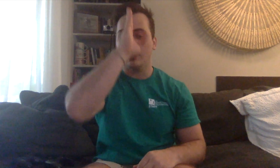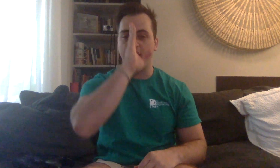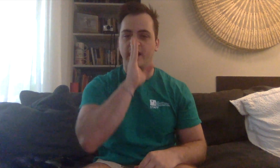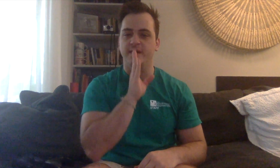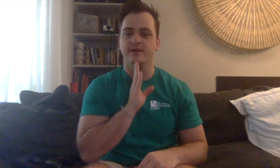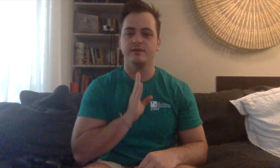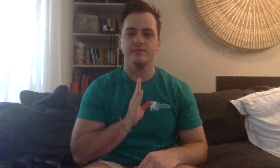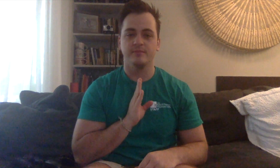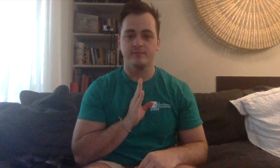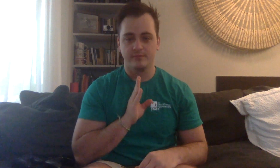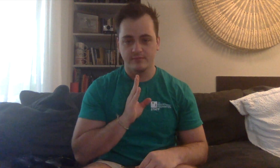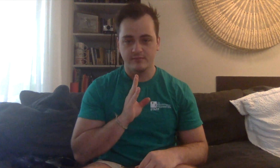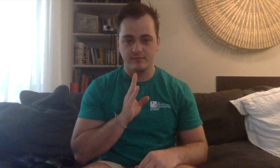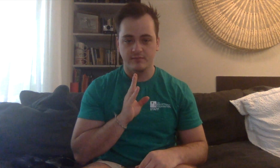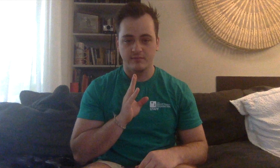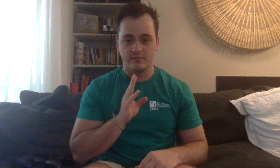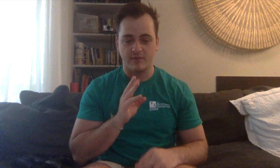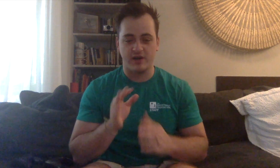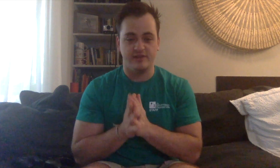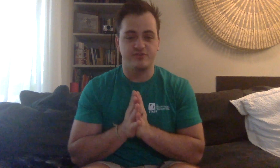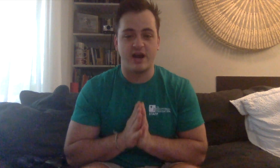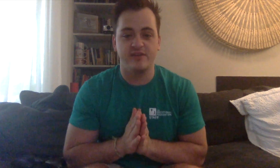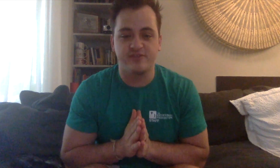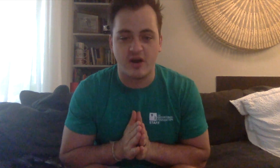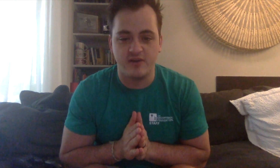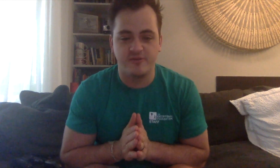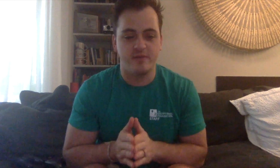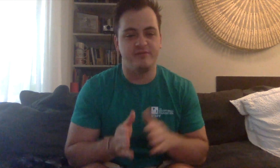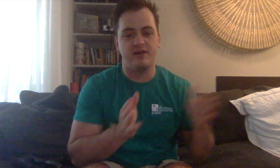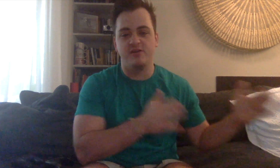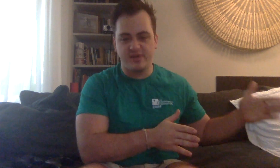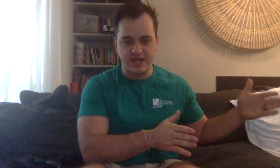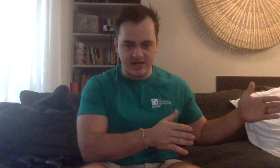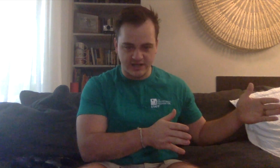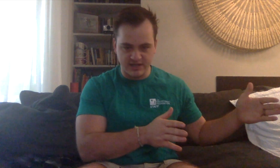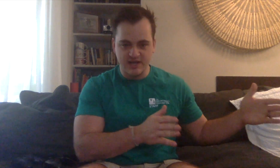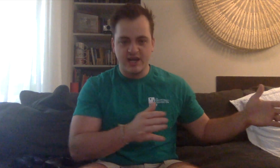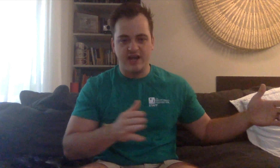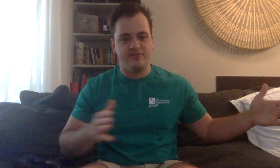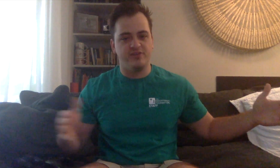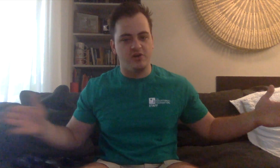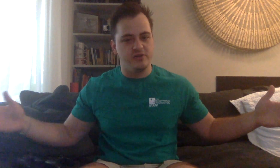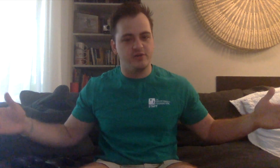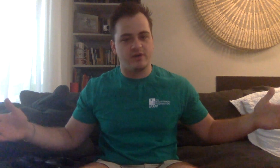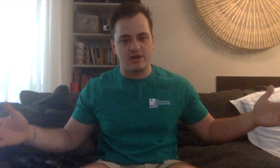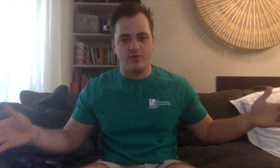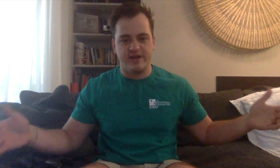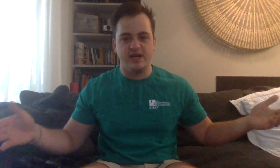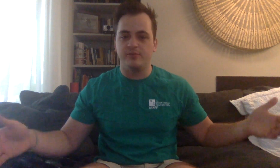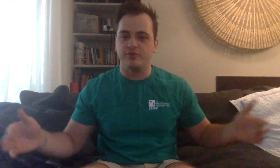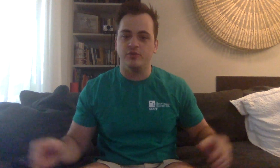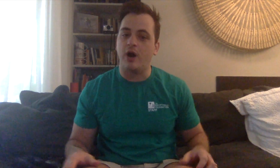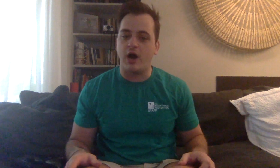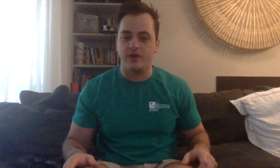God. All right, let's try to start from the very beginning and slowly work our way up to under